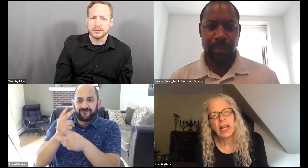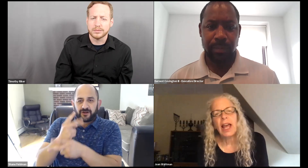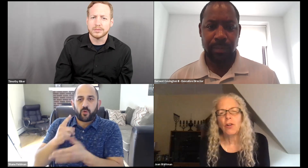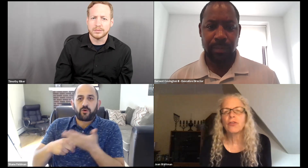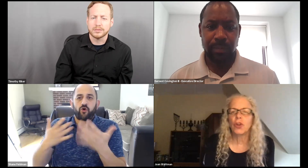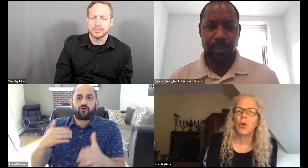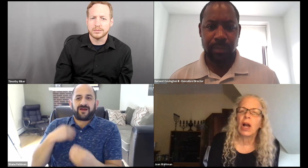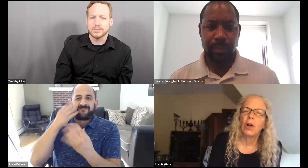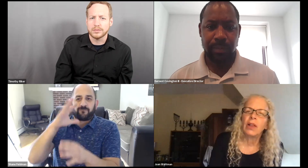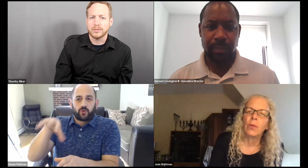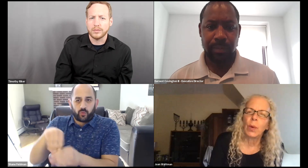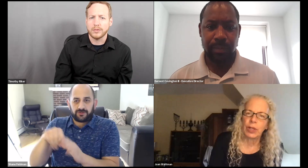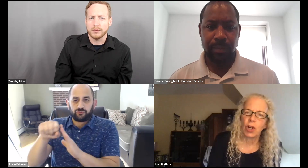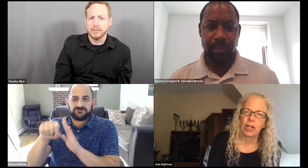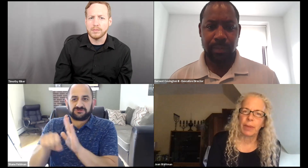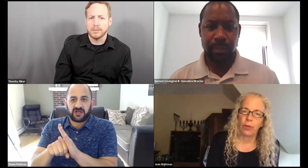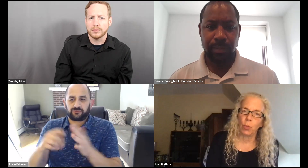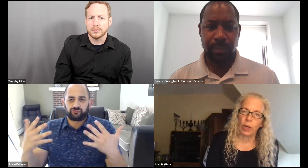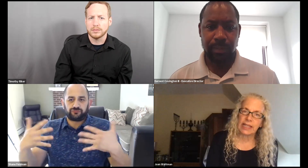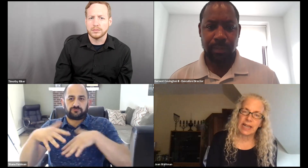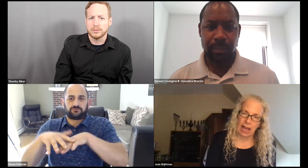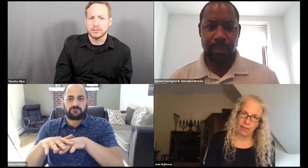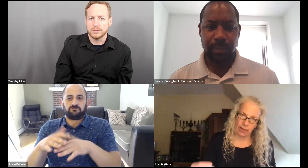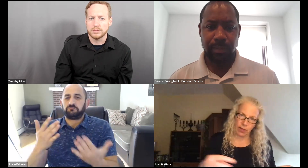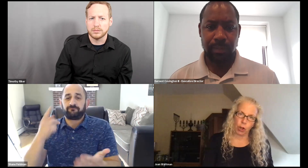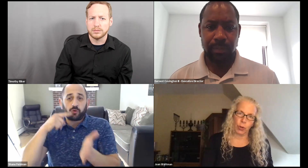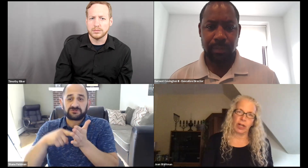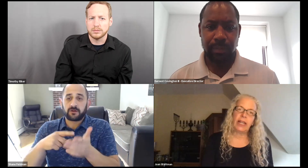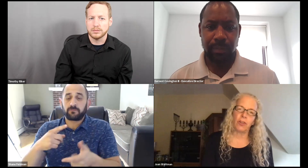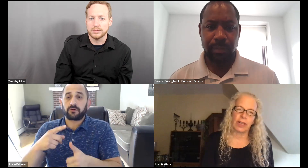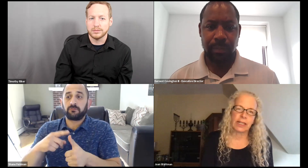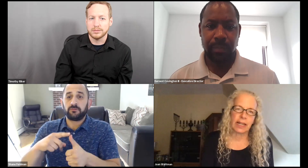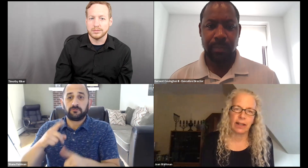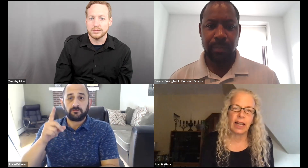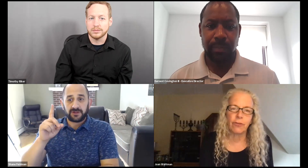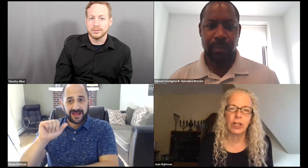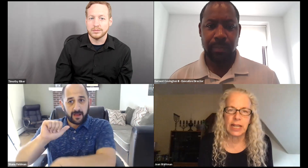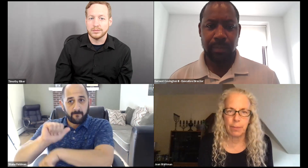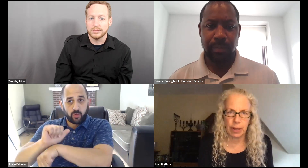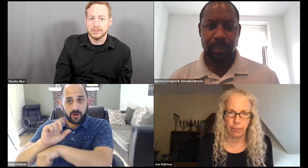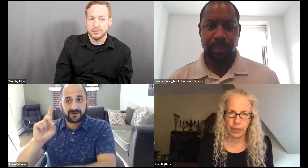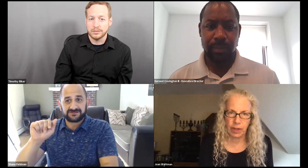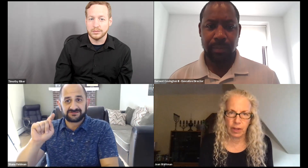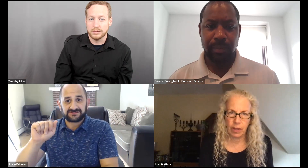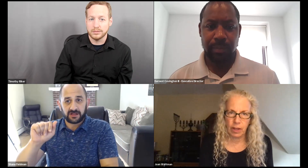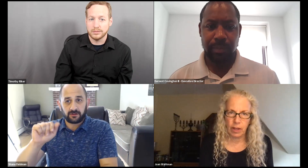objectives. And also when we talk about what the staff have included here in this state, like for example,